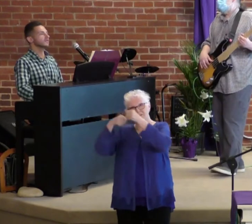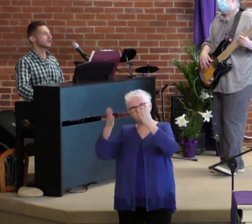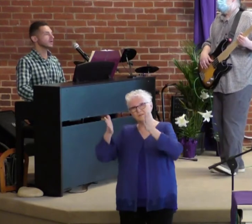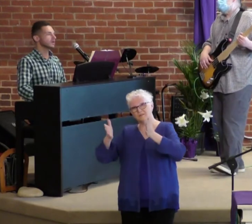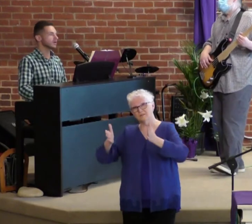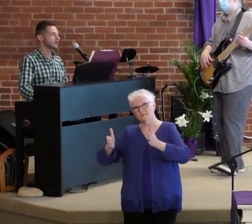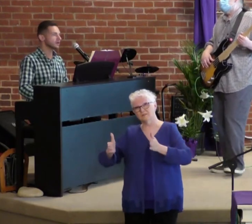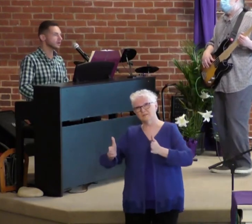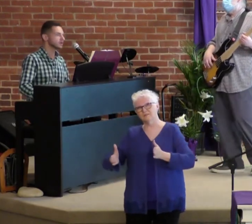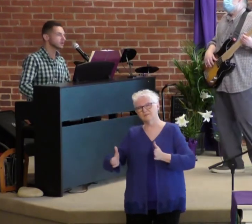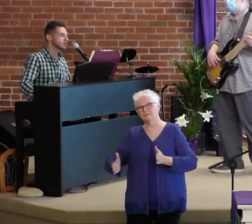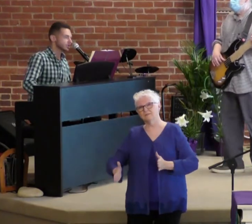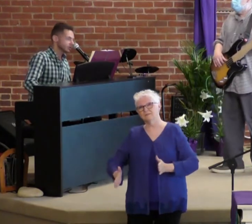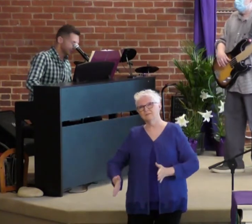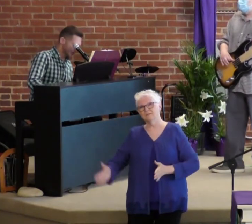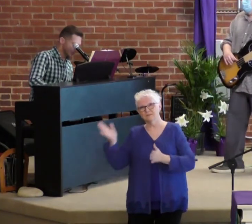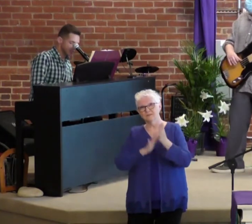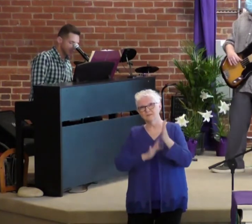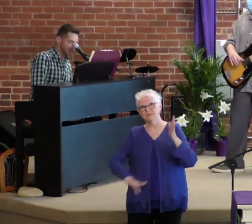Savior,